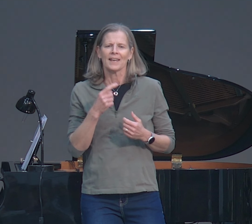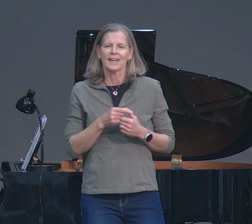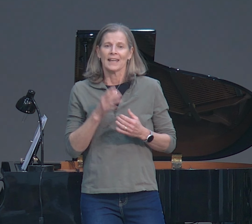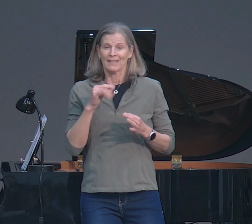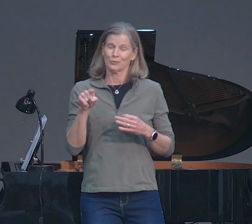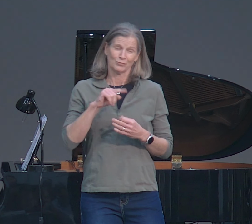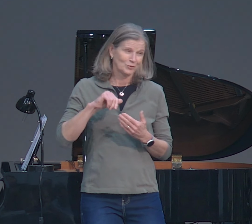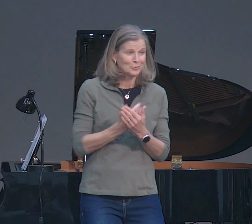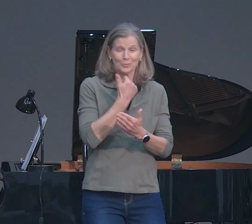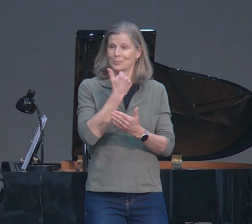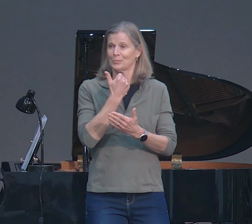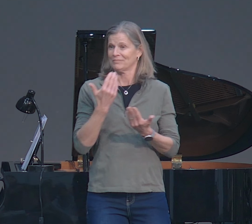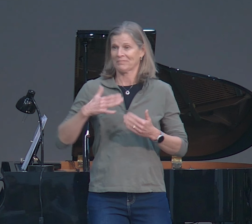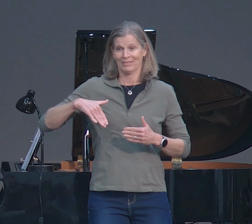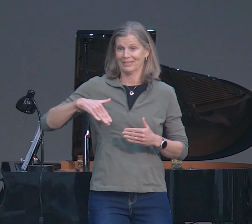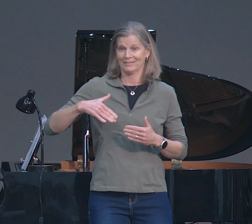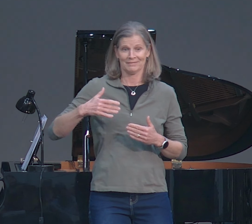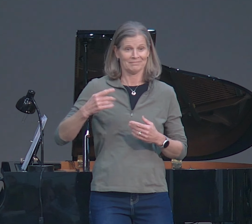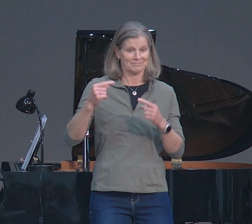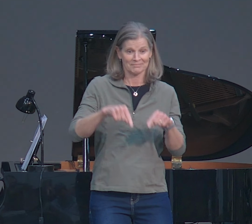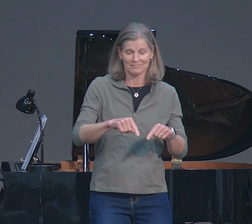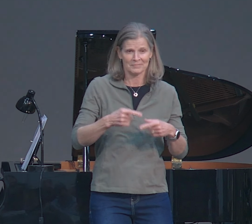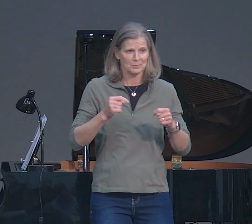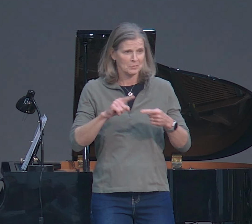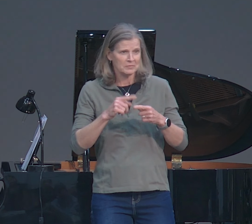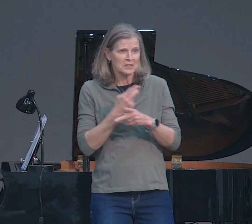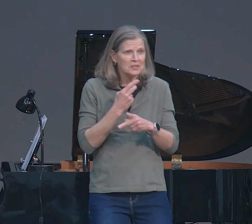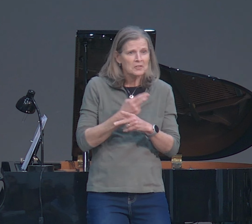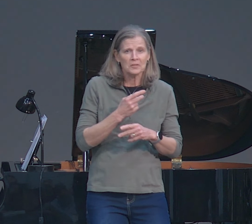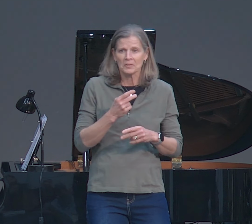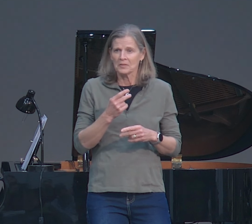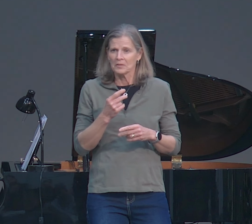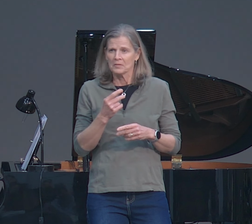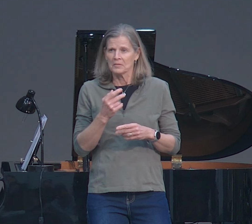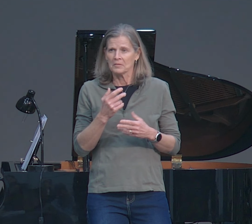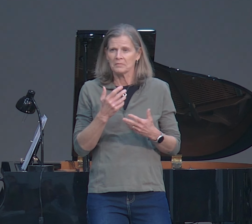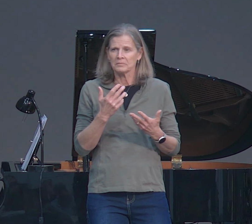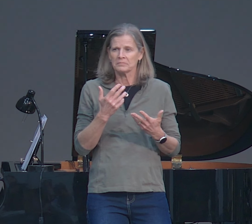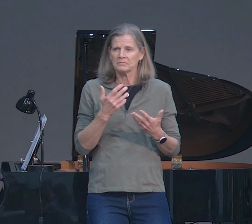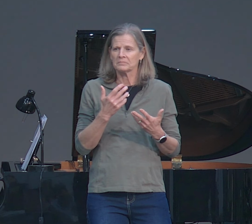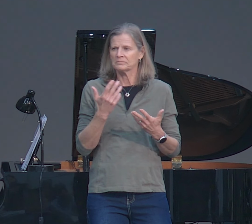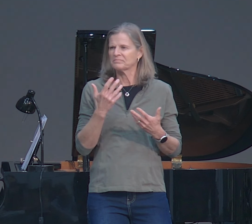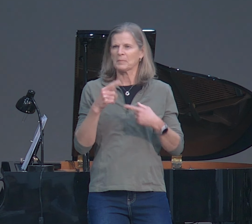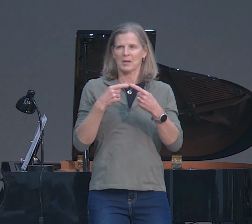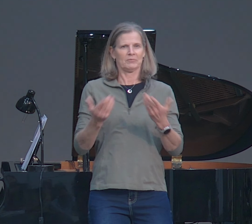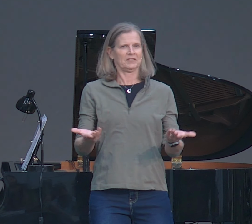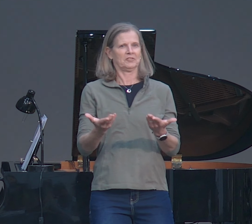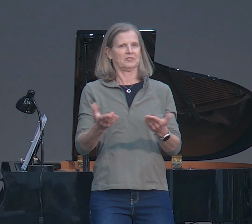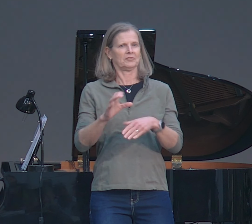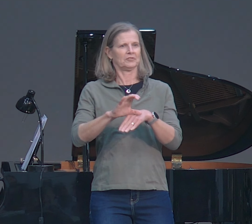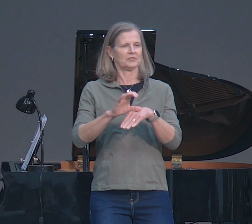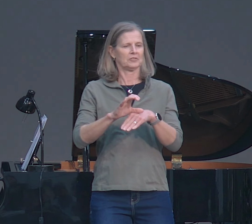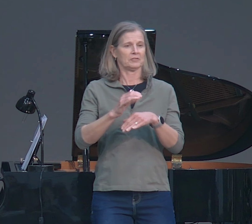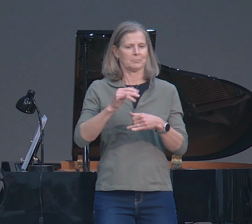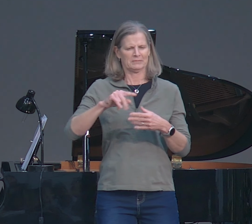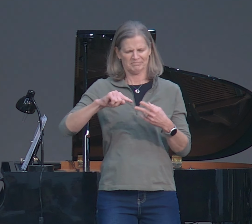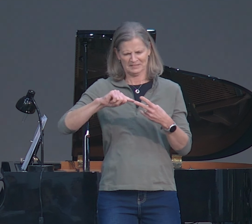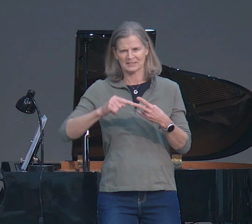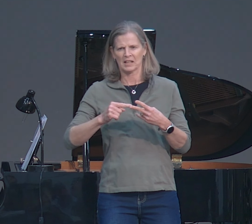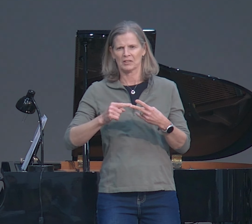brand new here, if you're still trying to figure out some things about Countryside, and you're here in the second